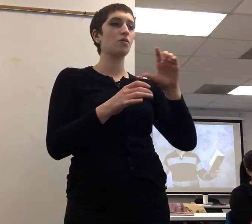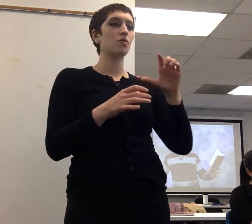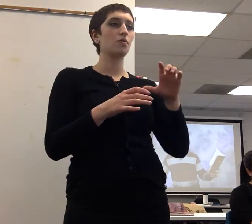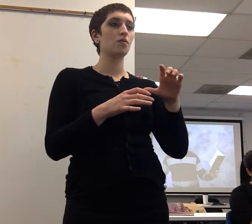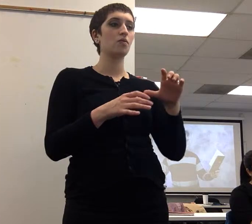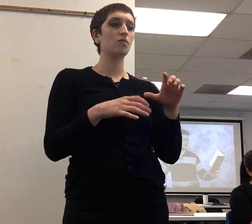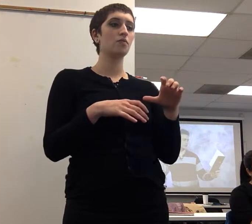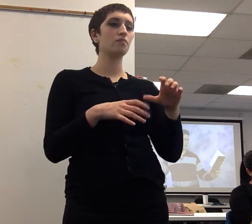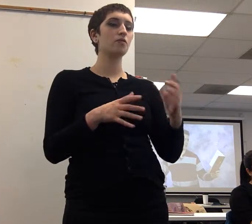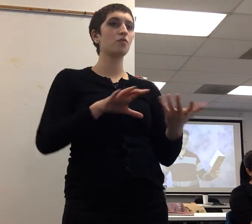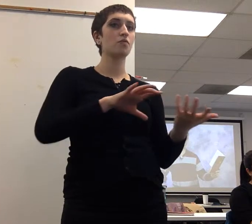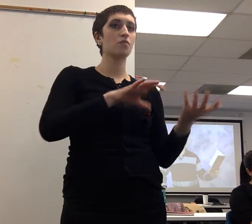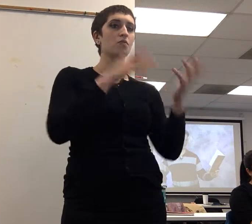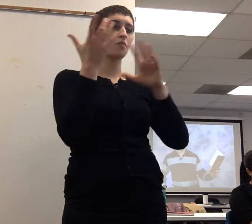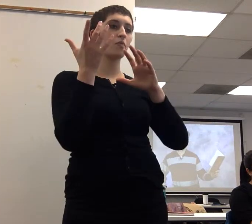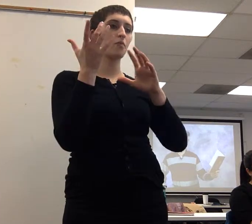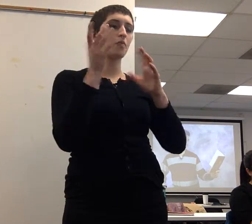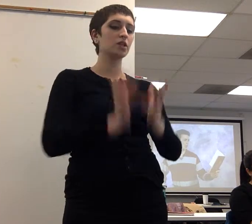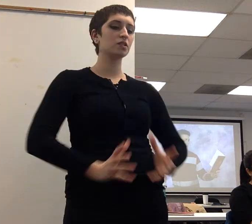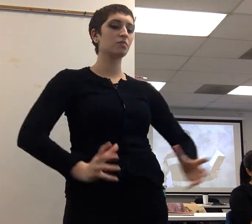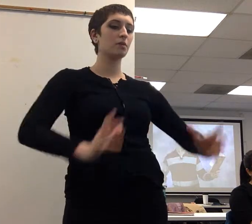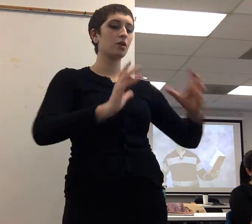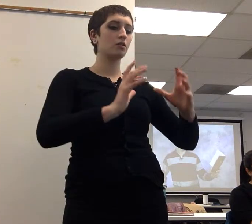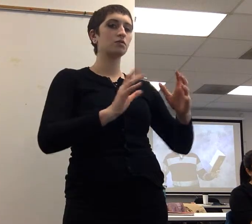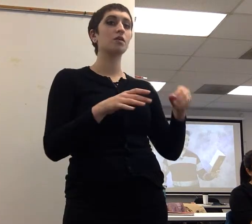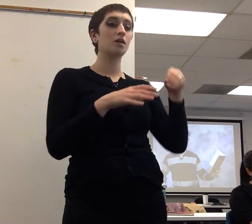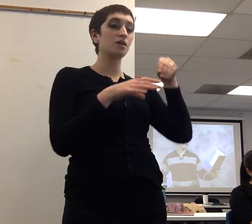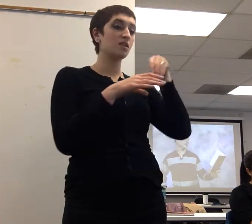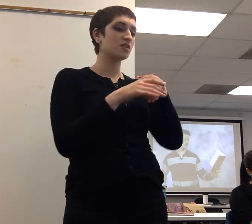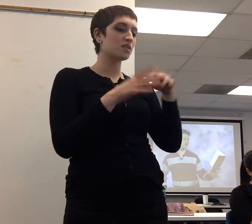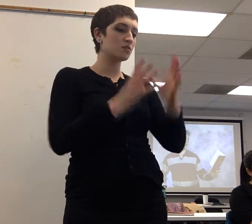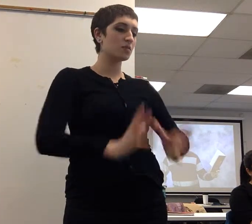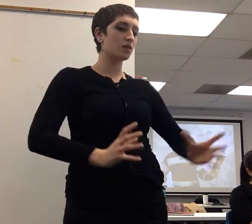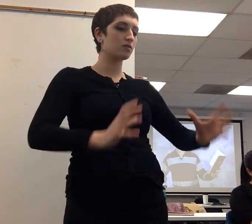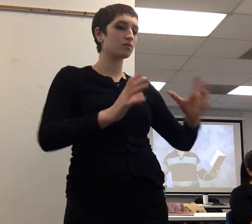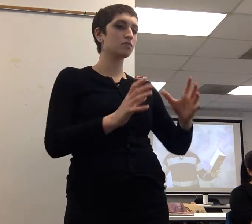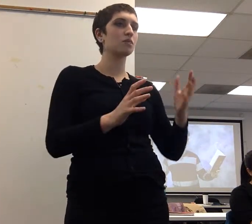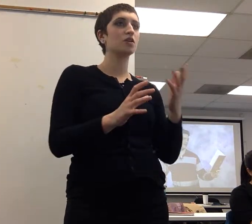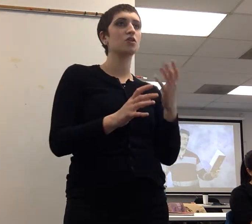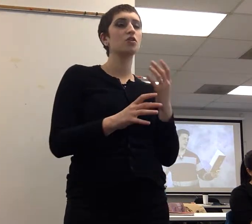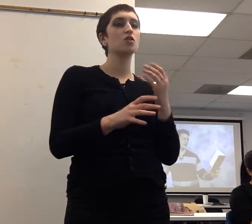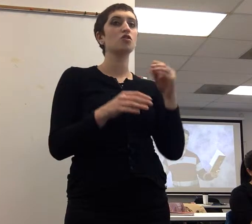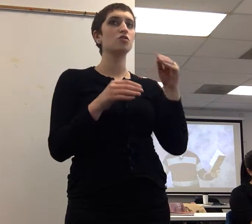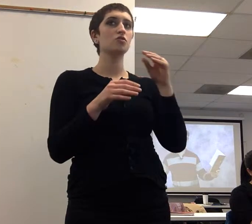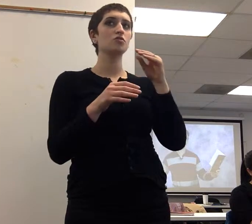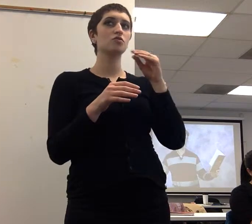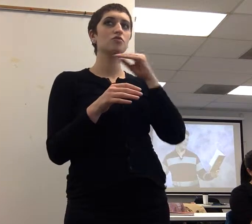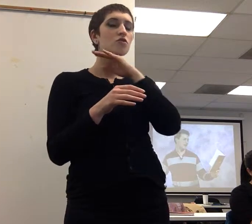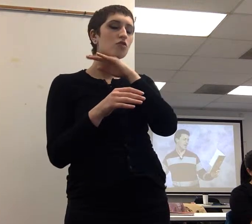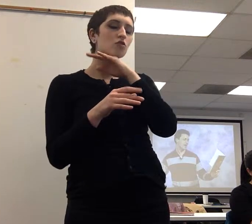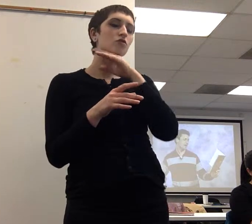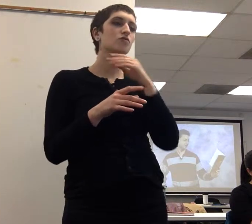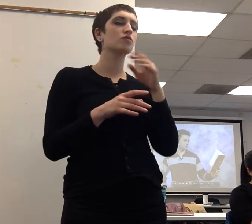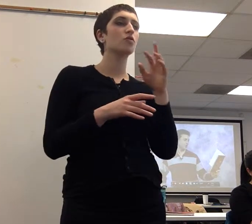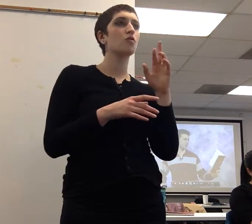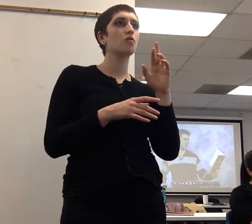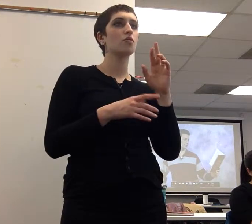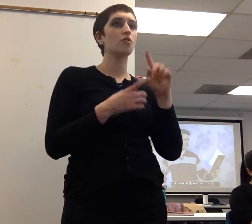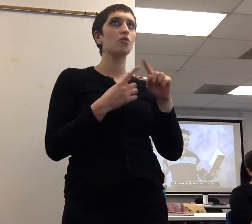dirt and rust and old nails and stale water. And cartload